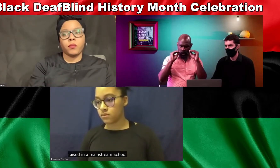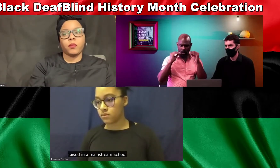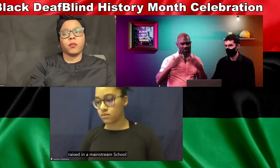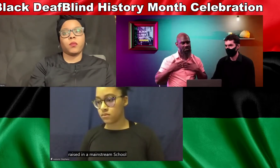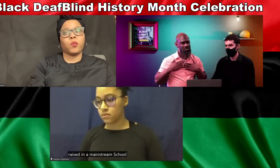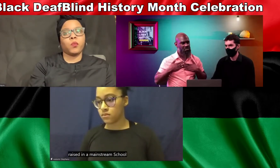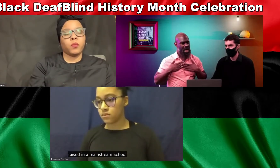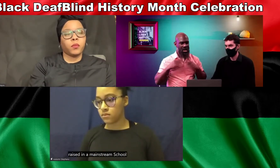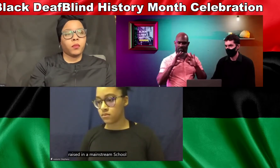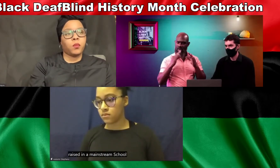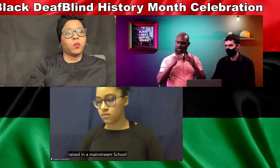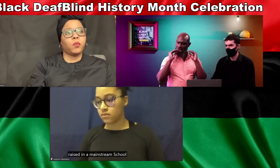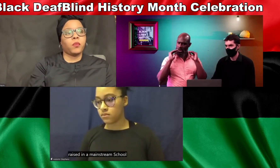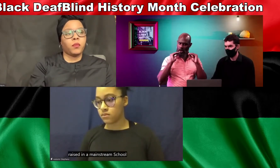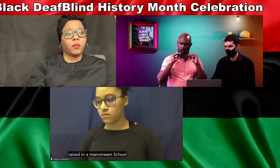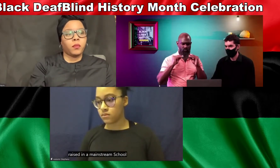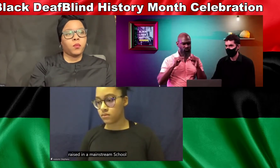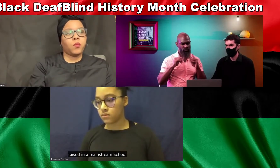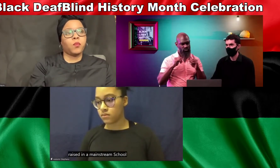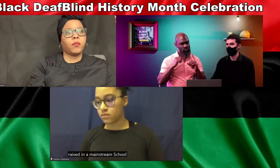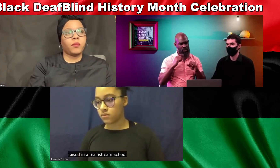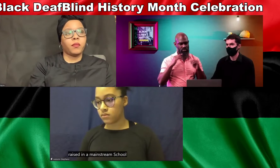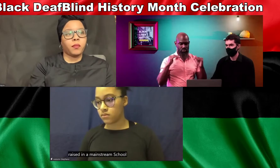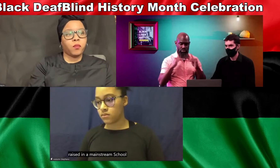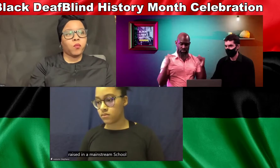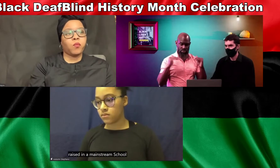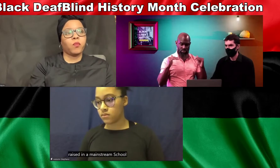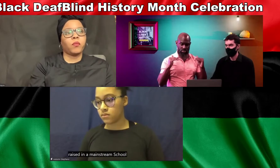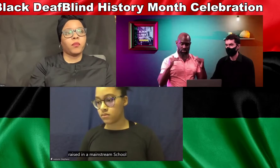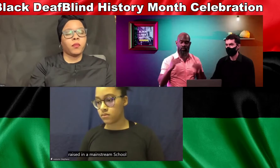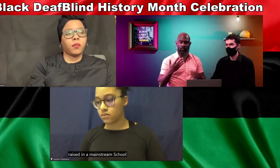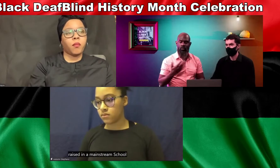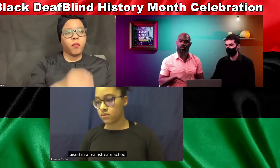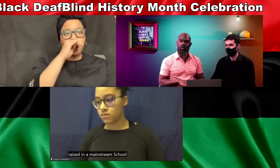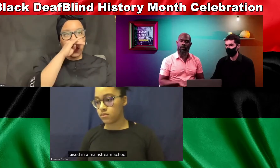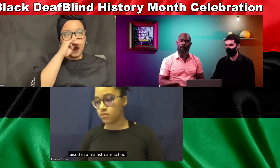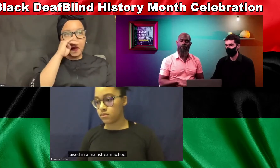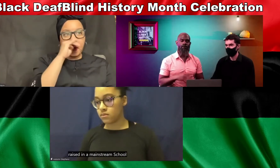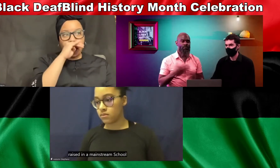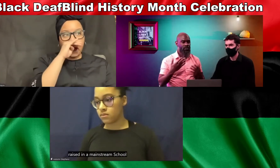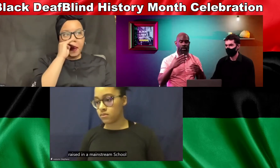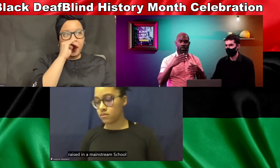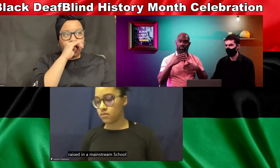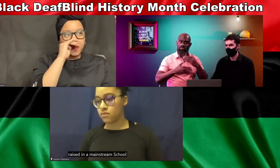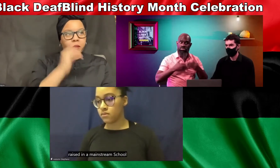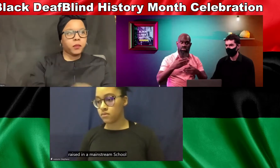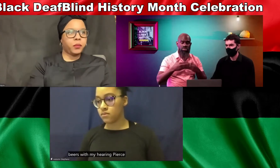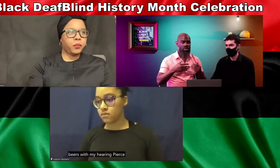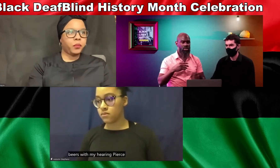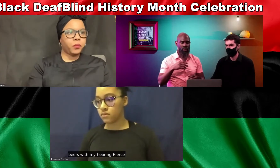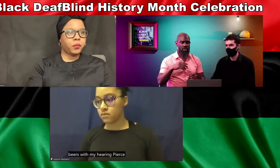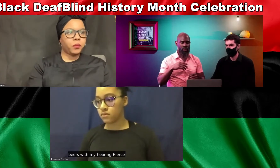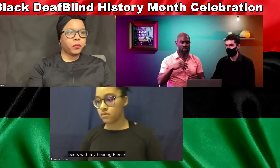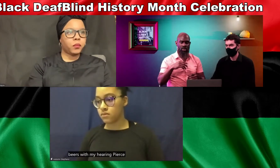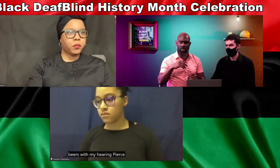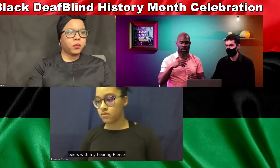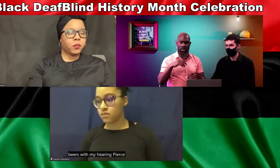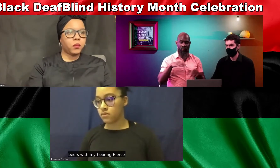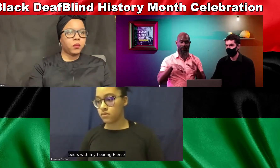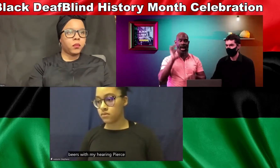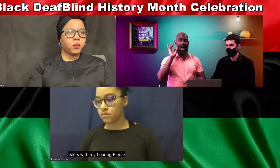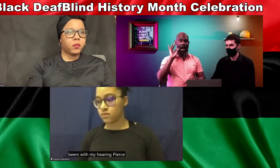just worked to be peers with my hearing peers, and I was taught to be equal.